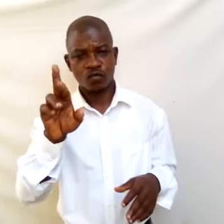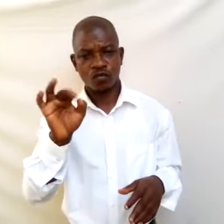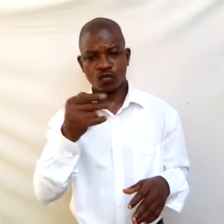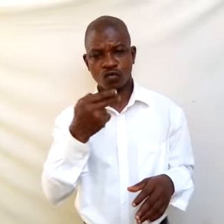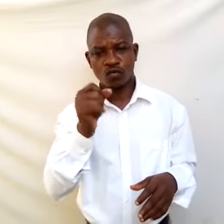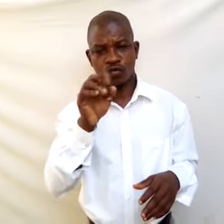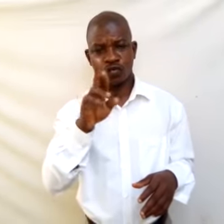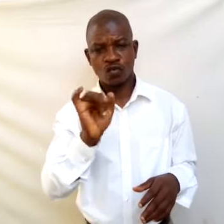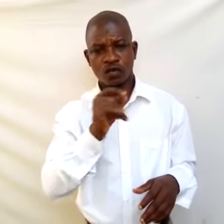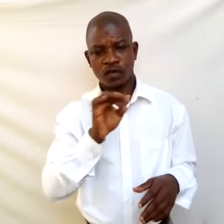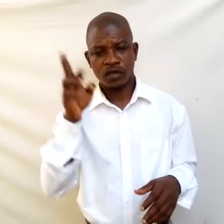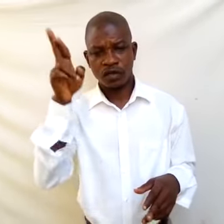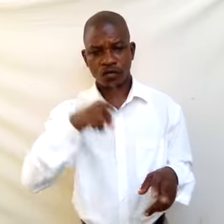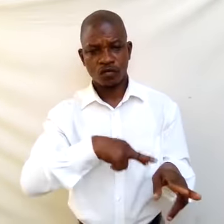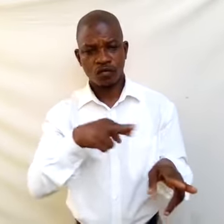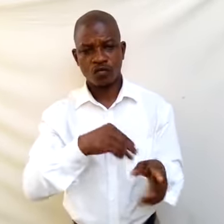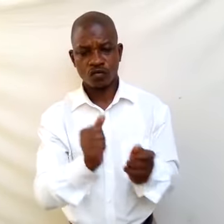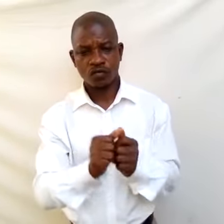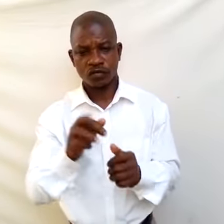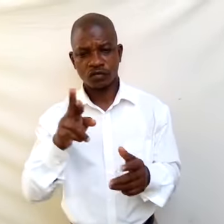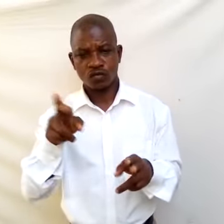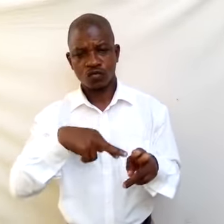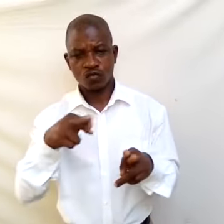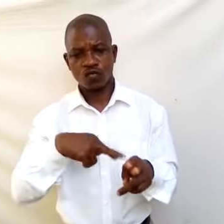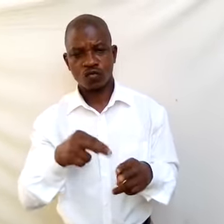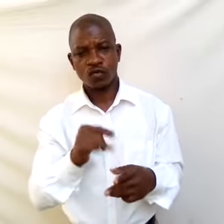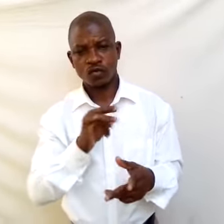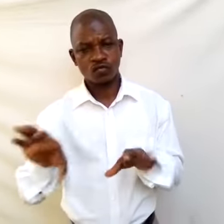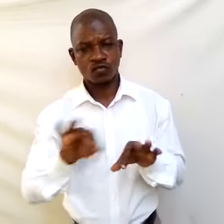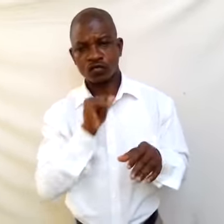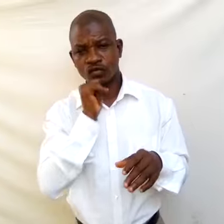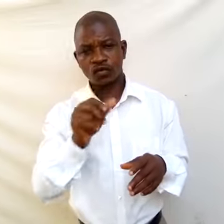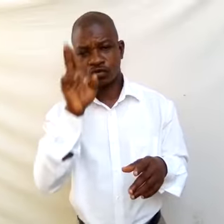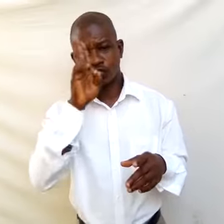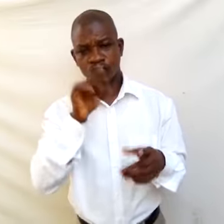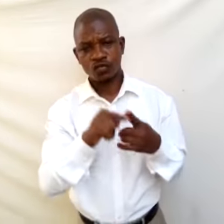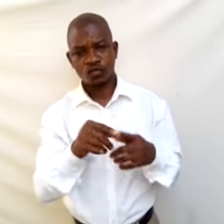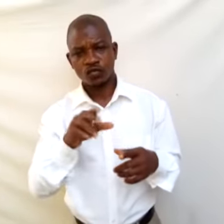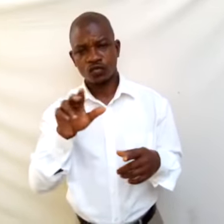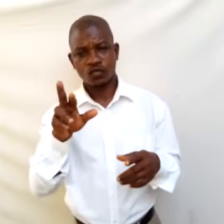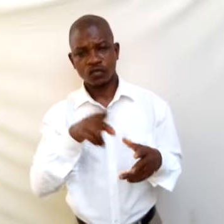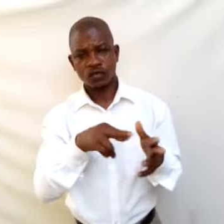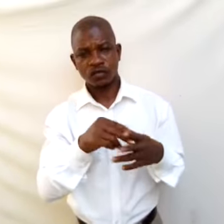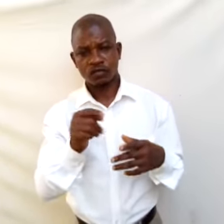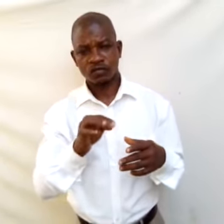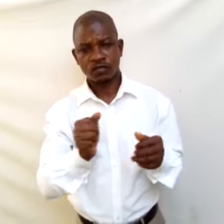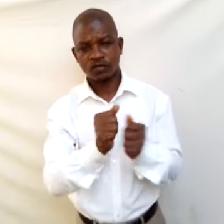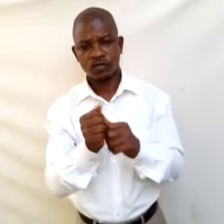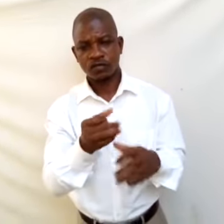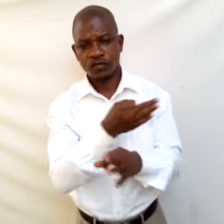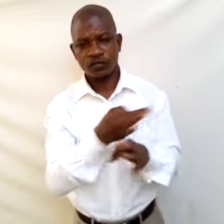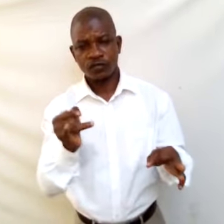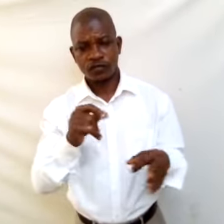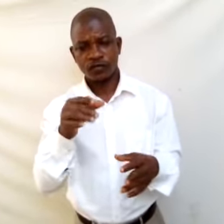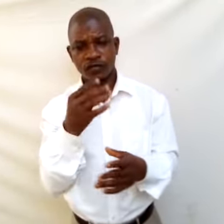guidelines are ruled with ruler. Do not rule guidelines with your free hand and do not cross